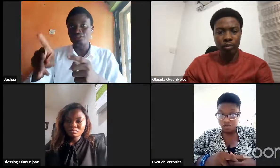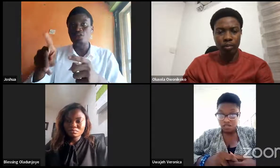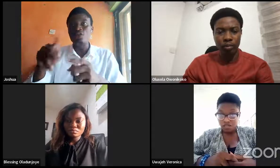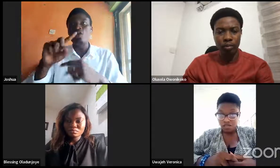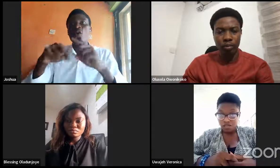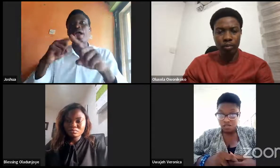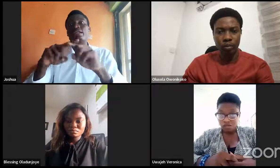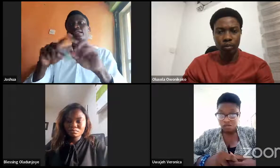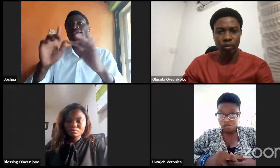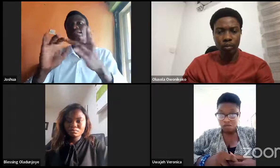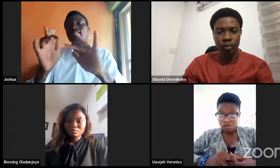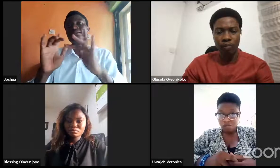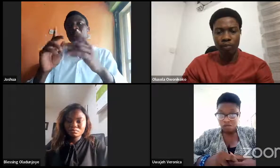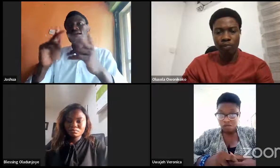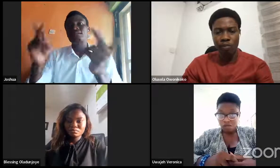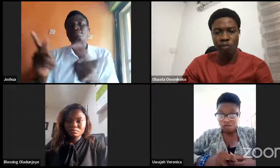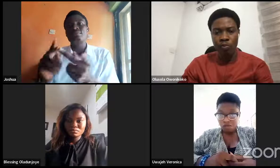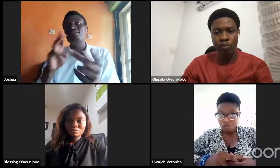function